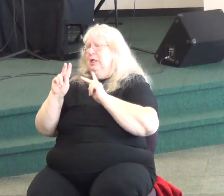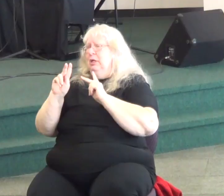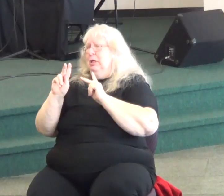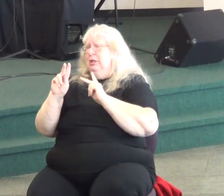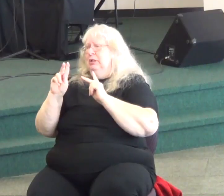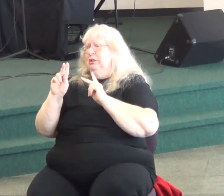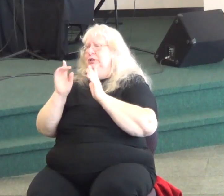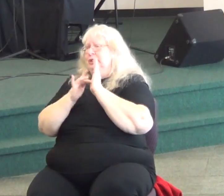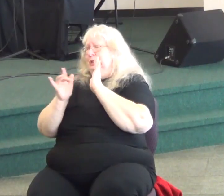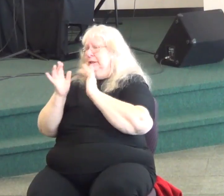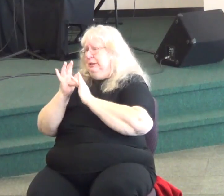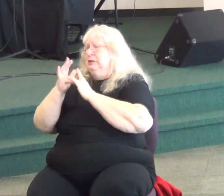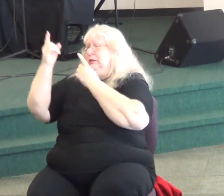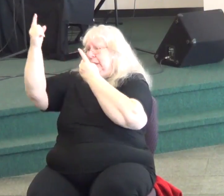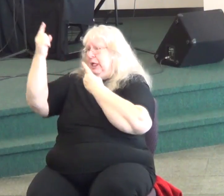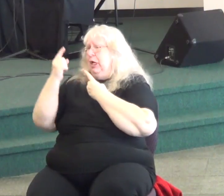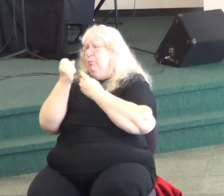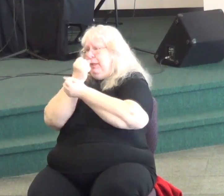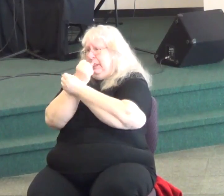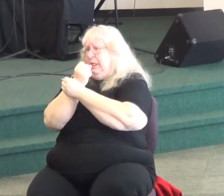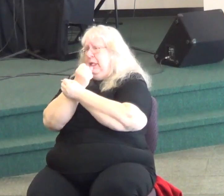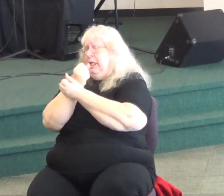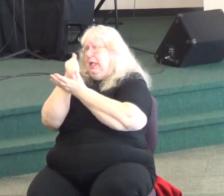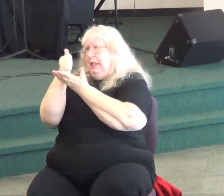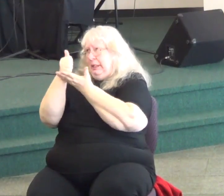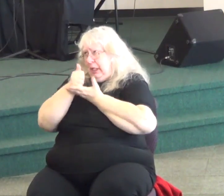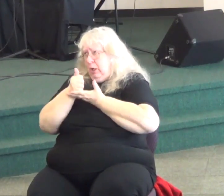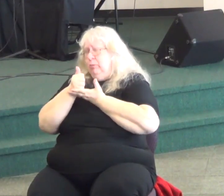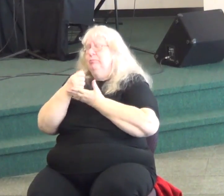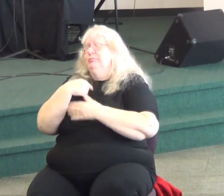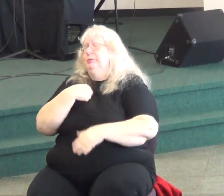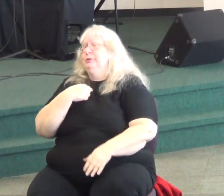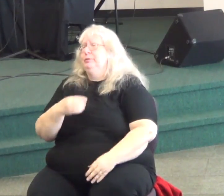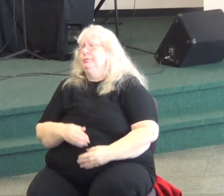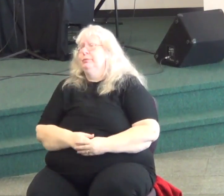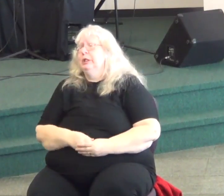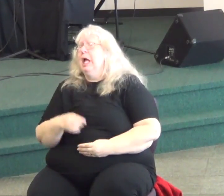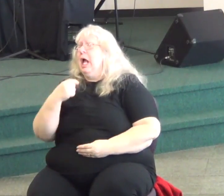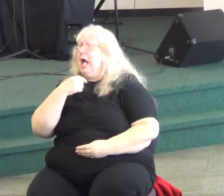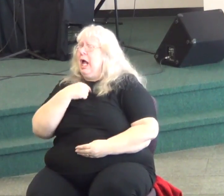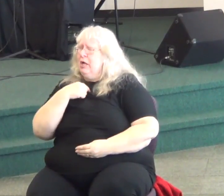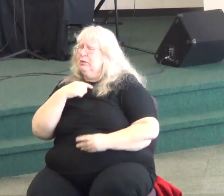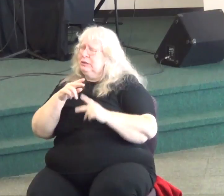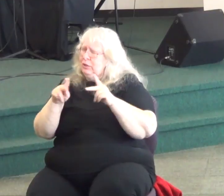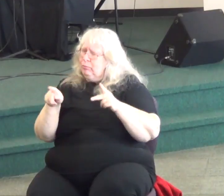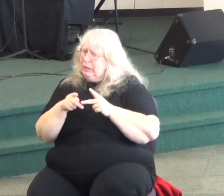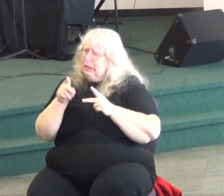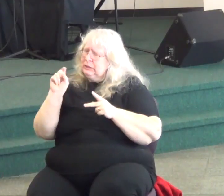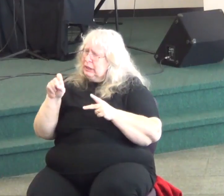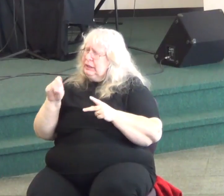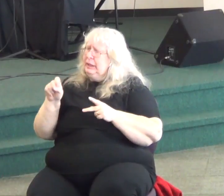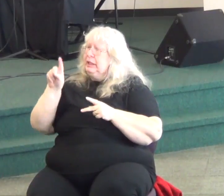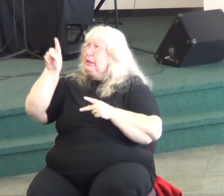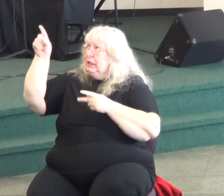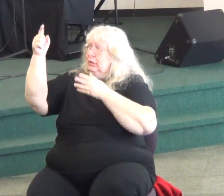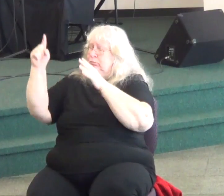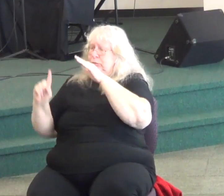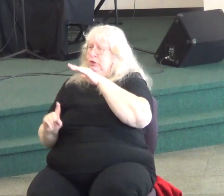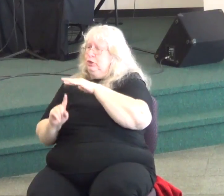and a hard place, and I needed him to show up. And church, we've got to be careful and not use